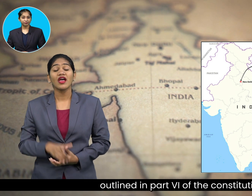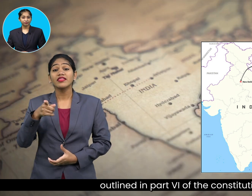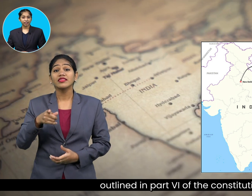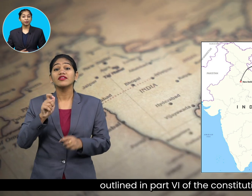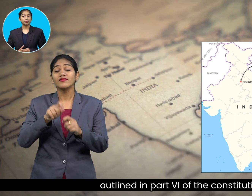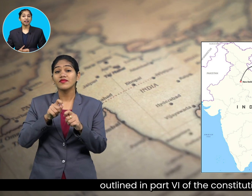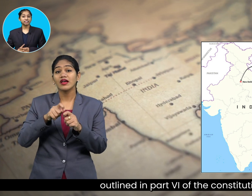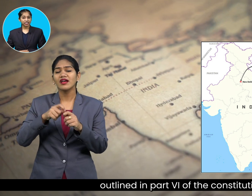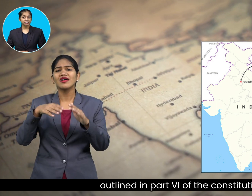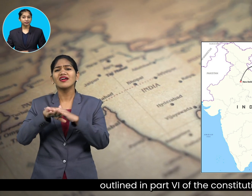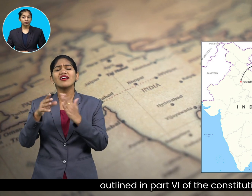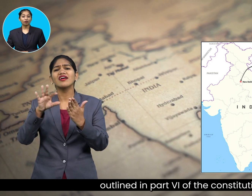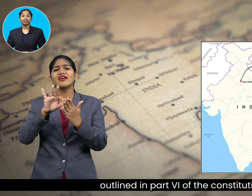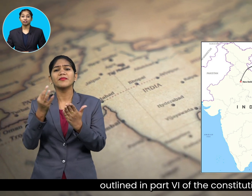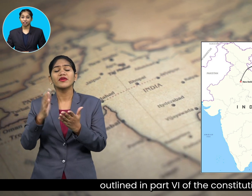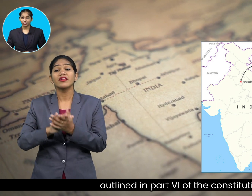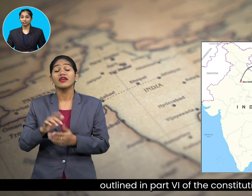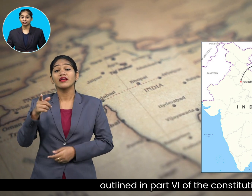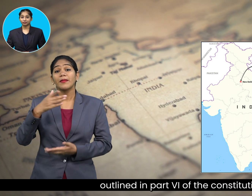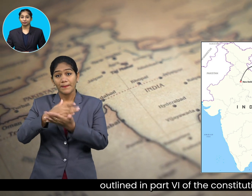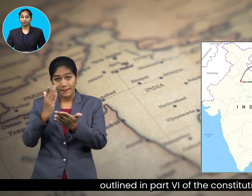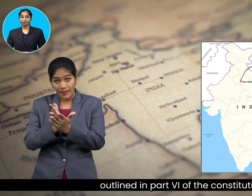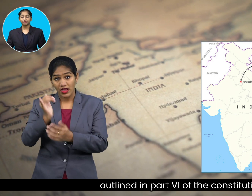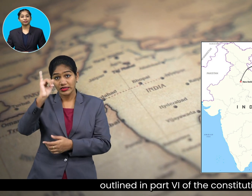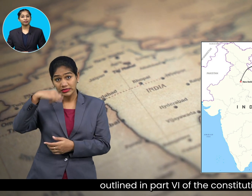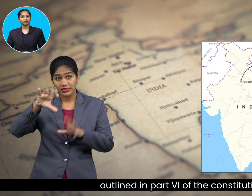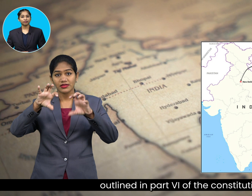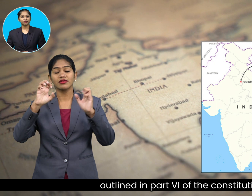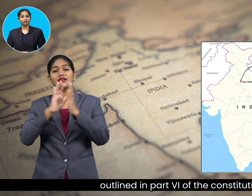outlined in Part 6 of the Constitution.